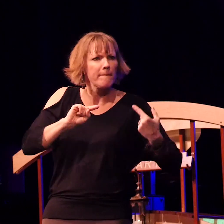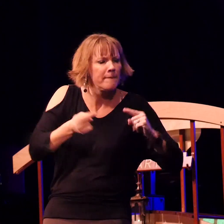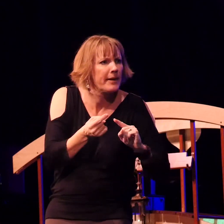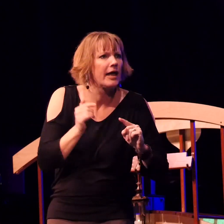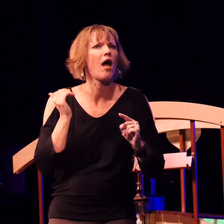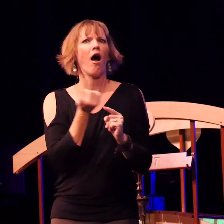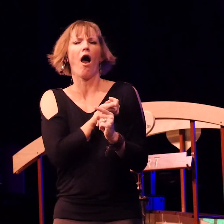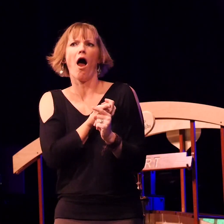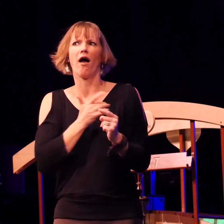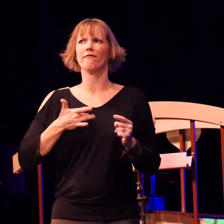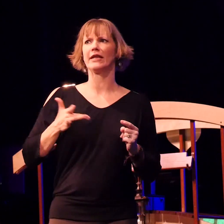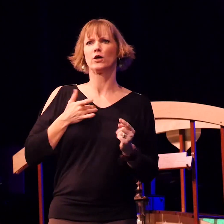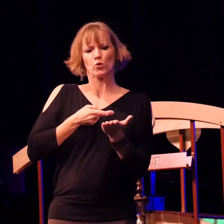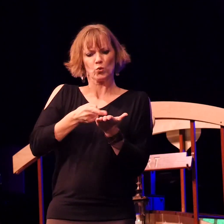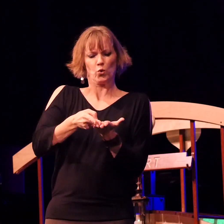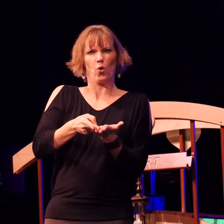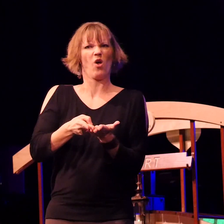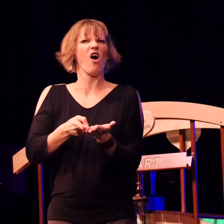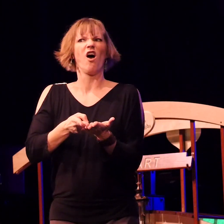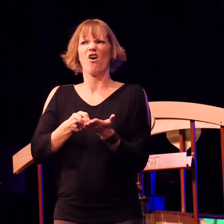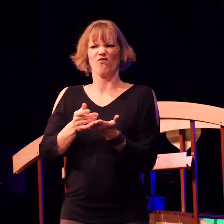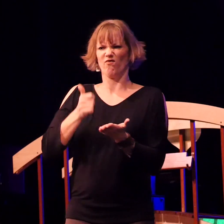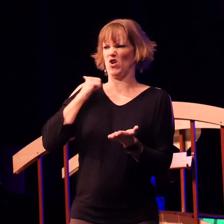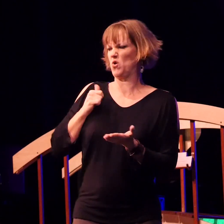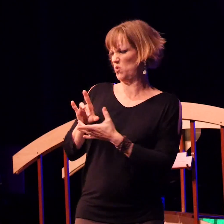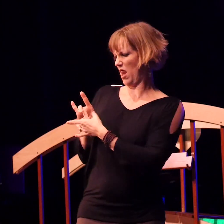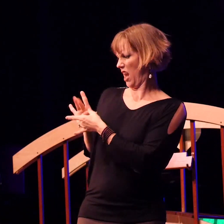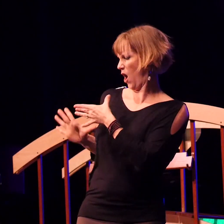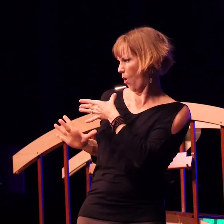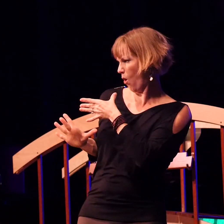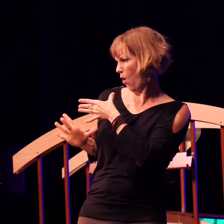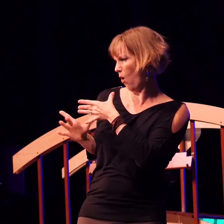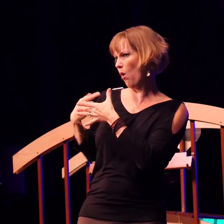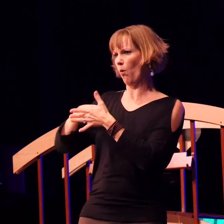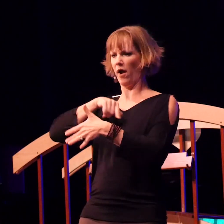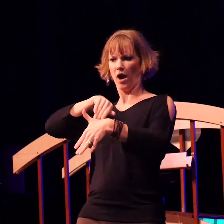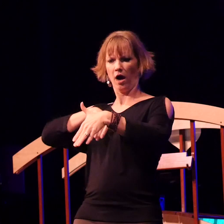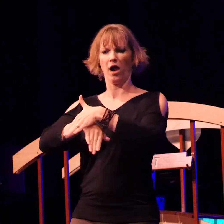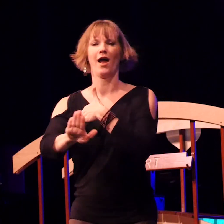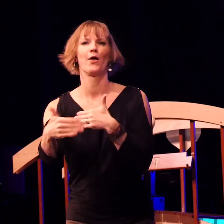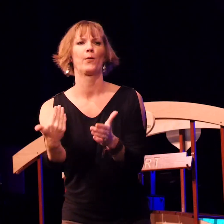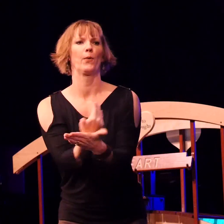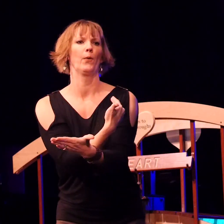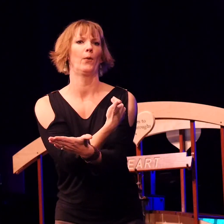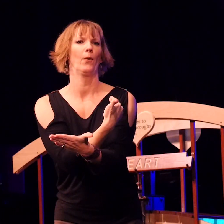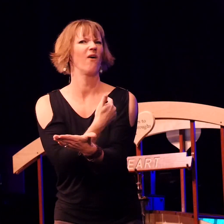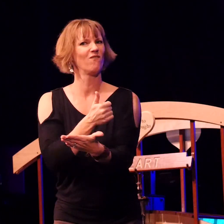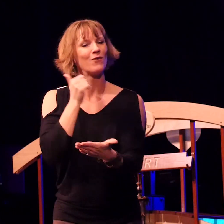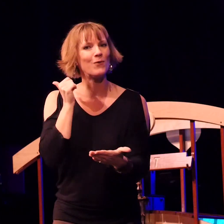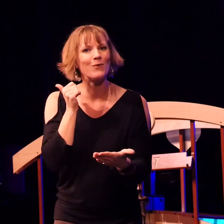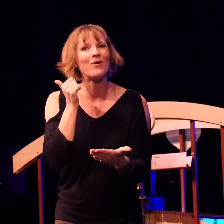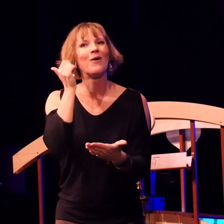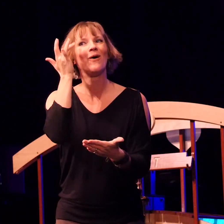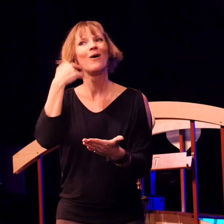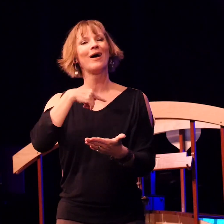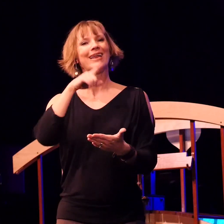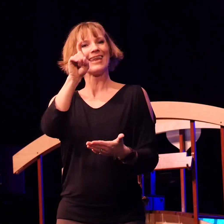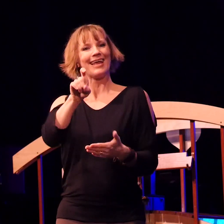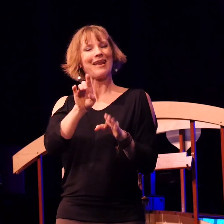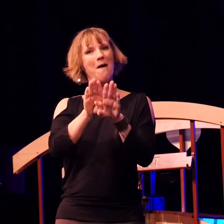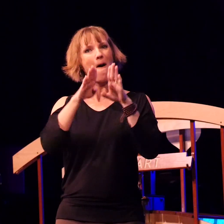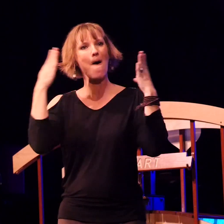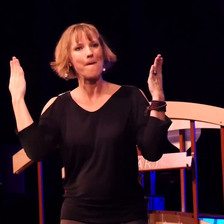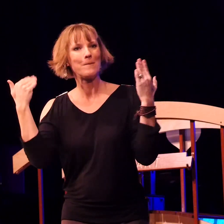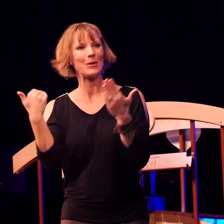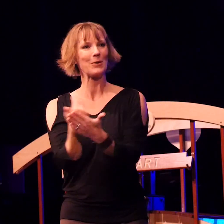our sense of truth. We refuse to put things down so that we can enter into the newness, so that we can open into the